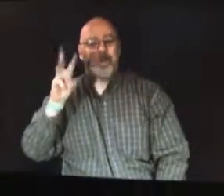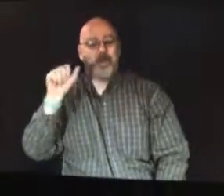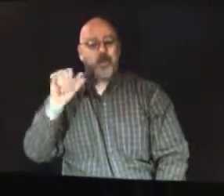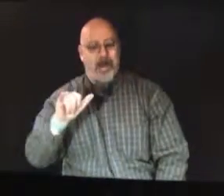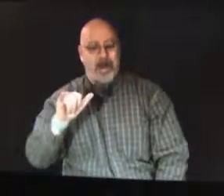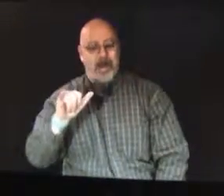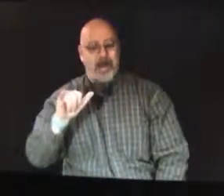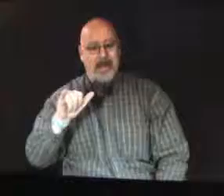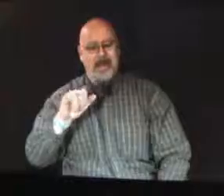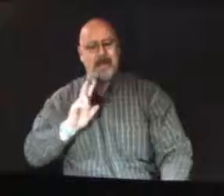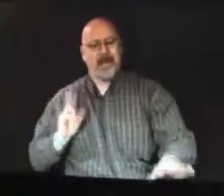and driveway.